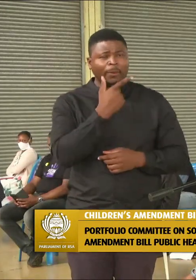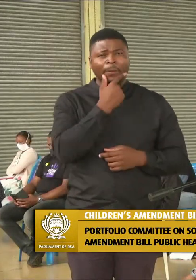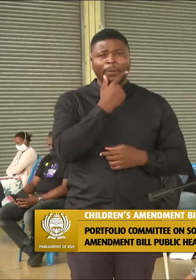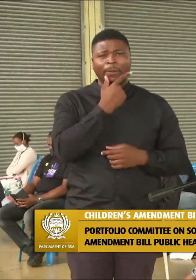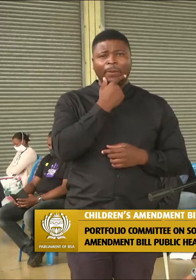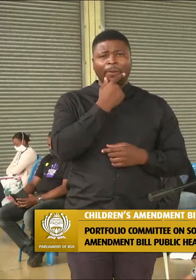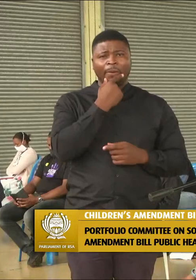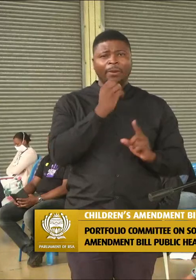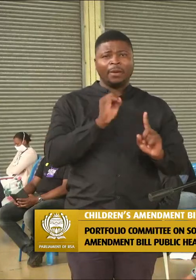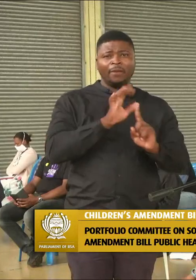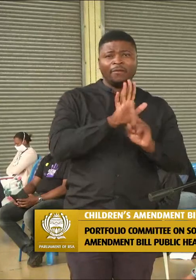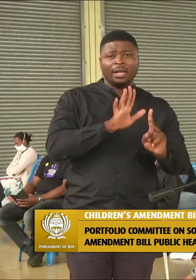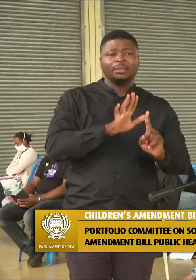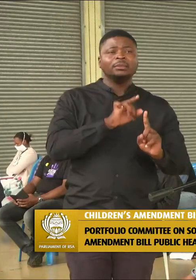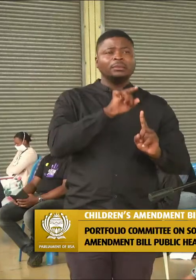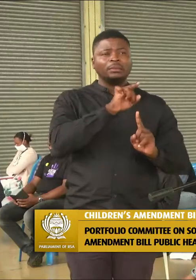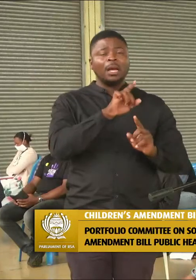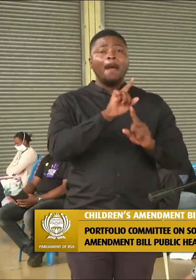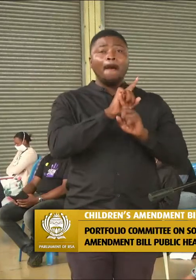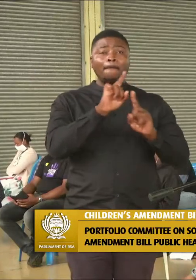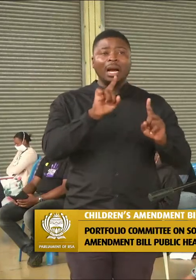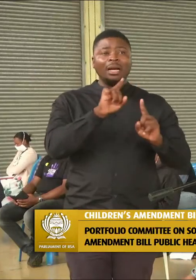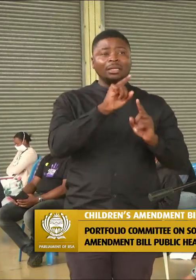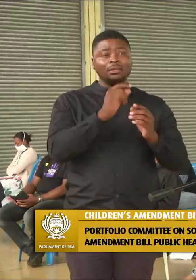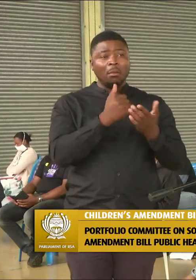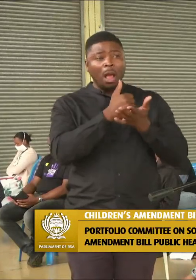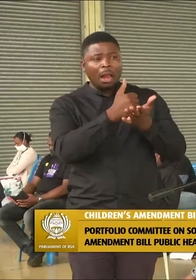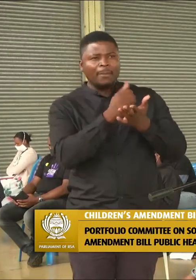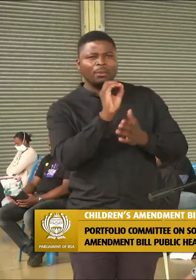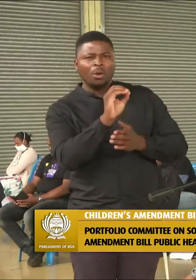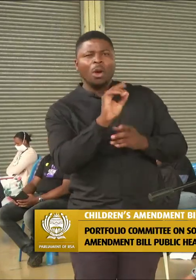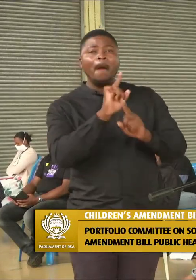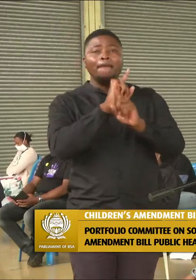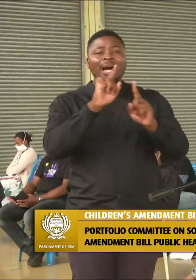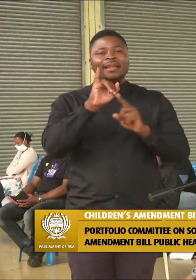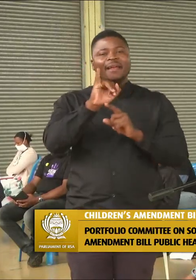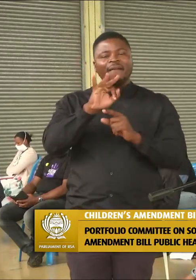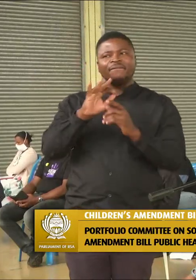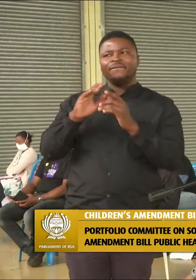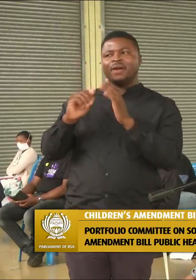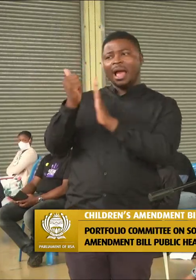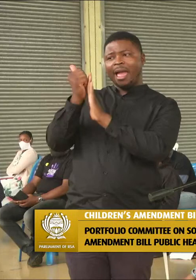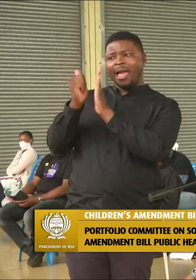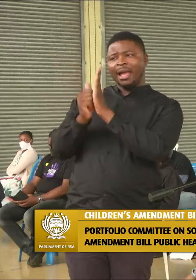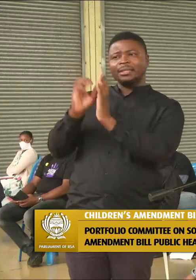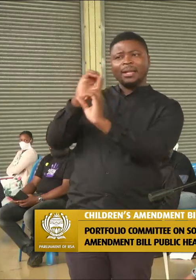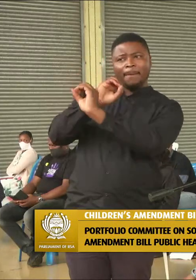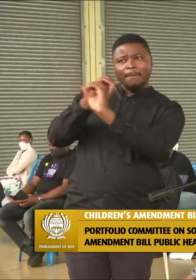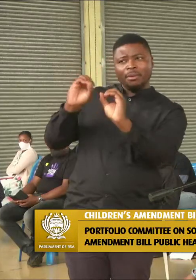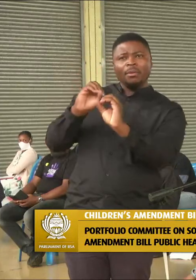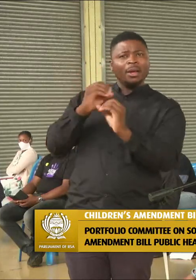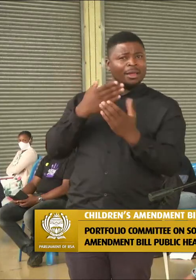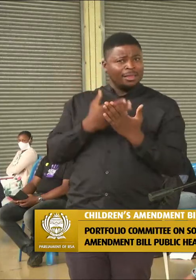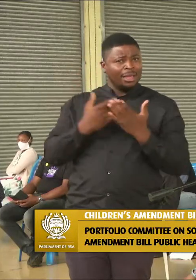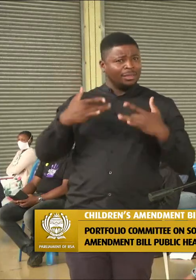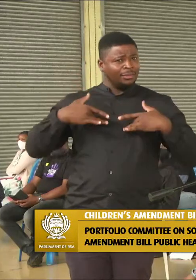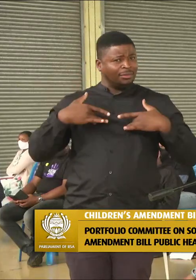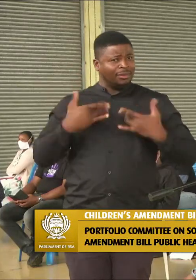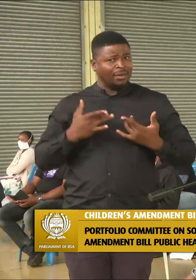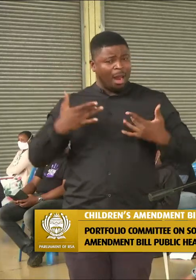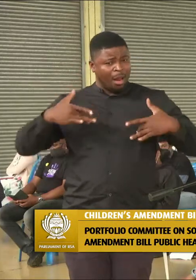kuthiwa le act ayikho angazi ukuthi ngaba abantwana baphila impilo ekanjani. I've